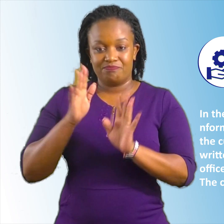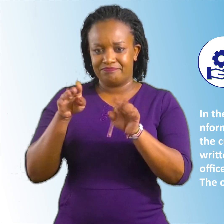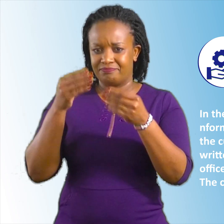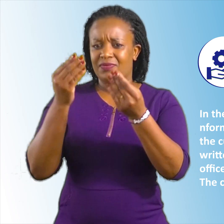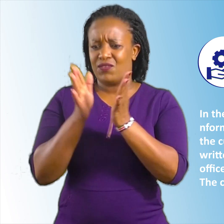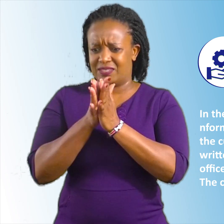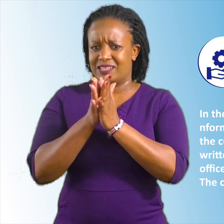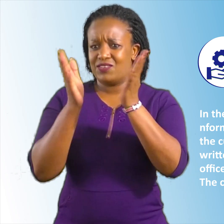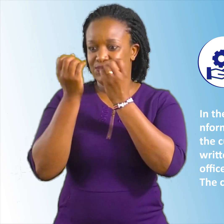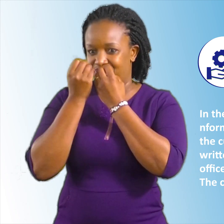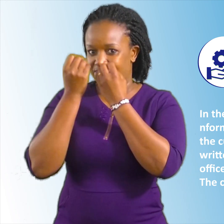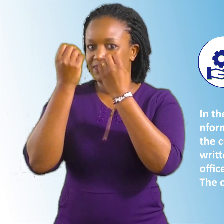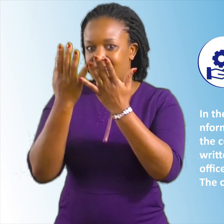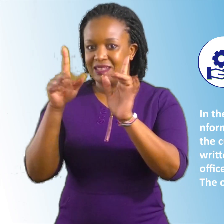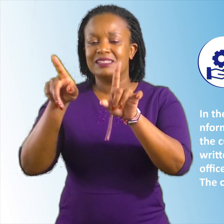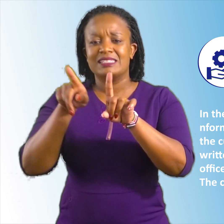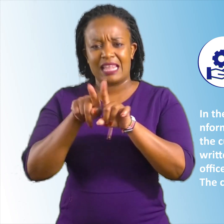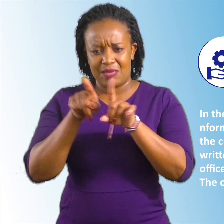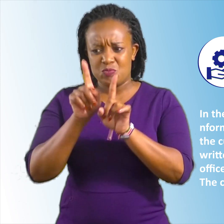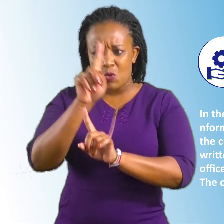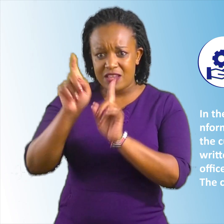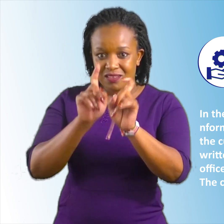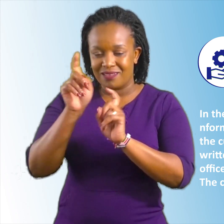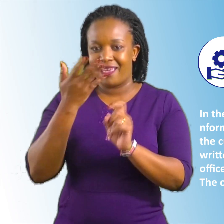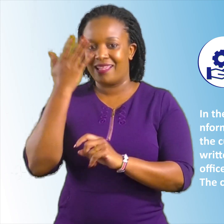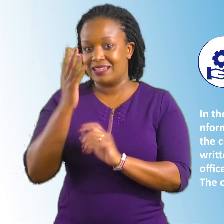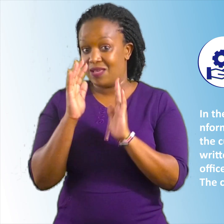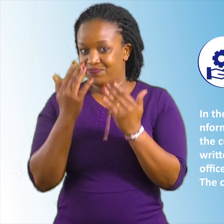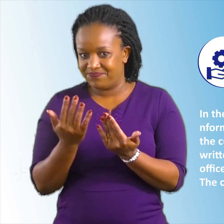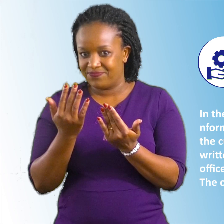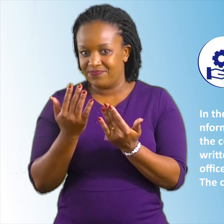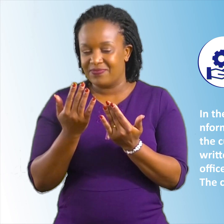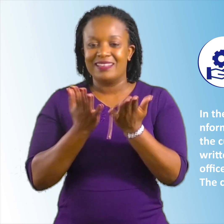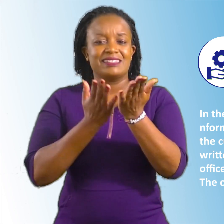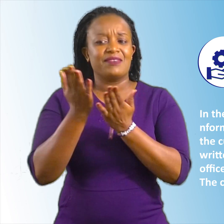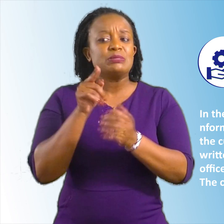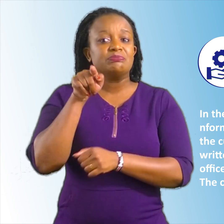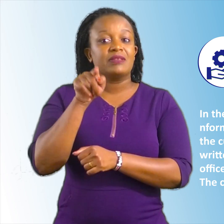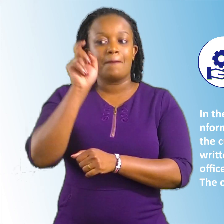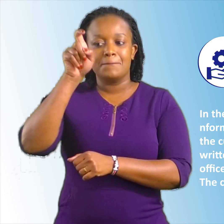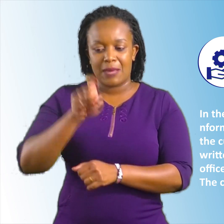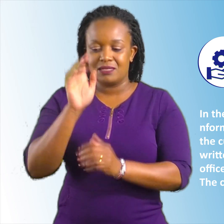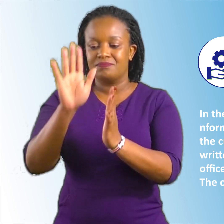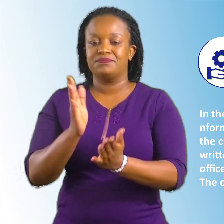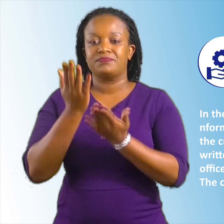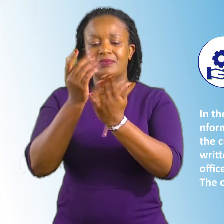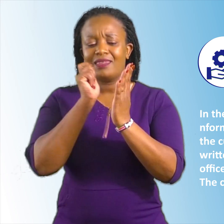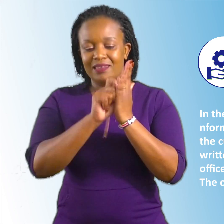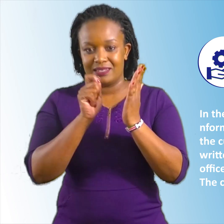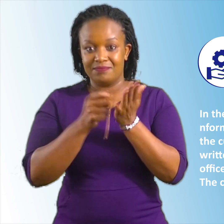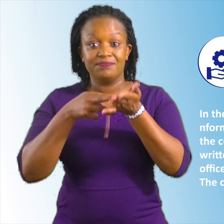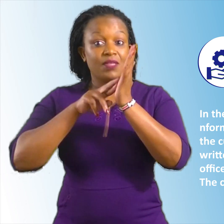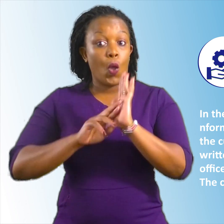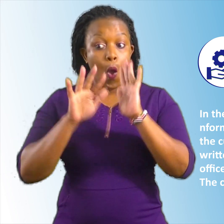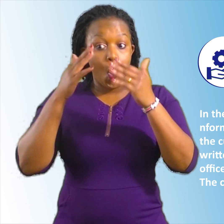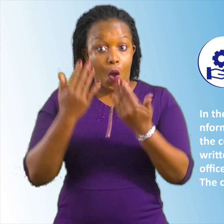provision of general information and attendance to inquiries, to our customer is required to submit a written request or